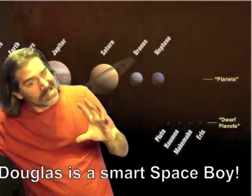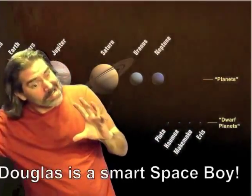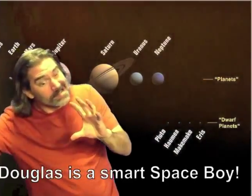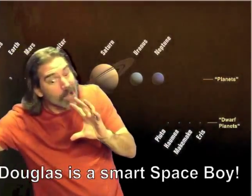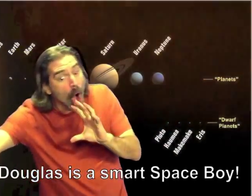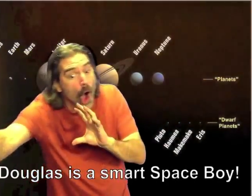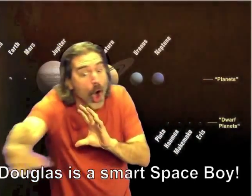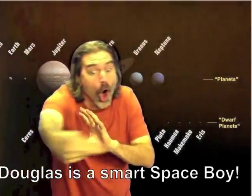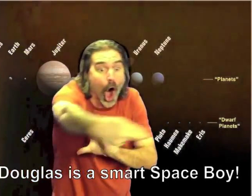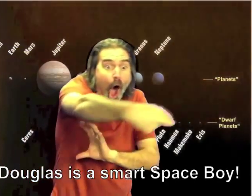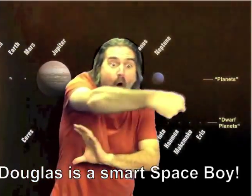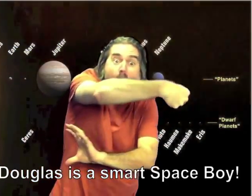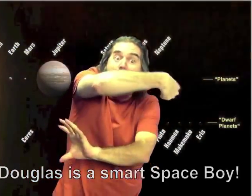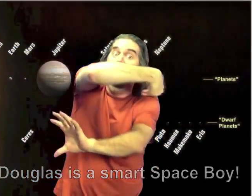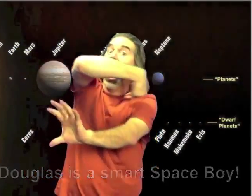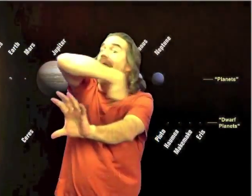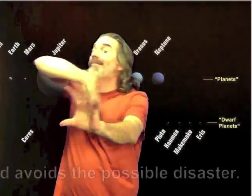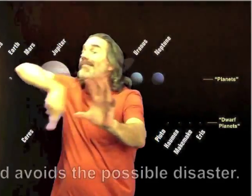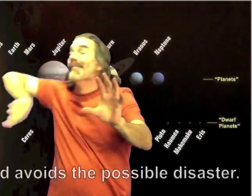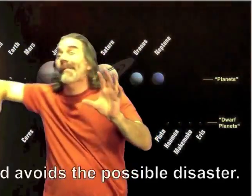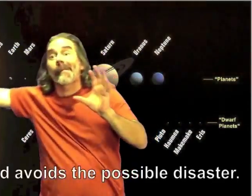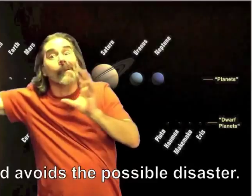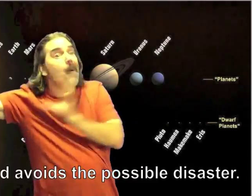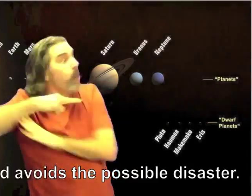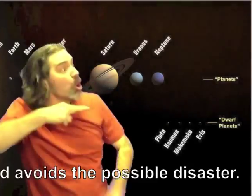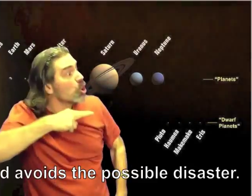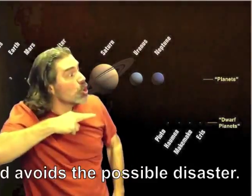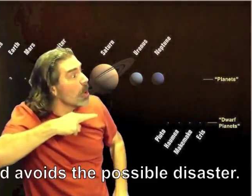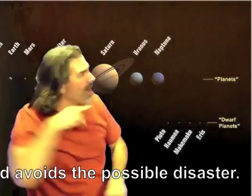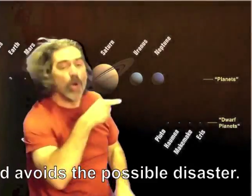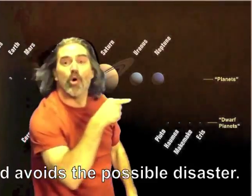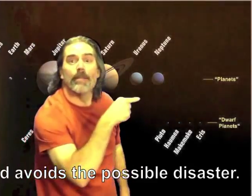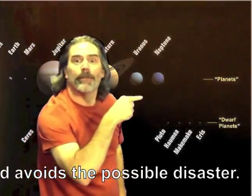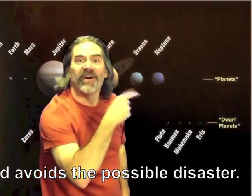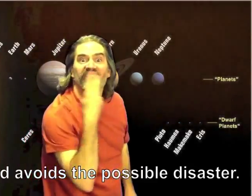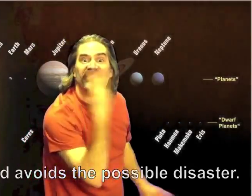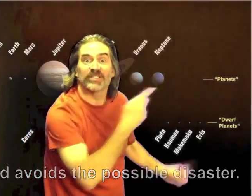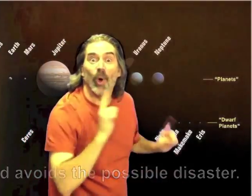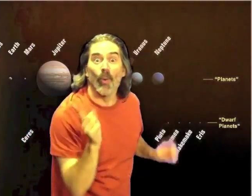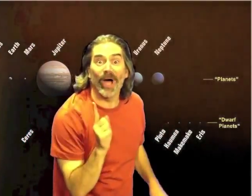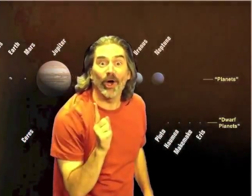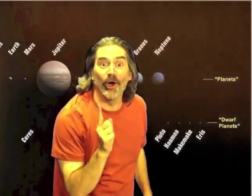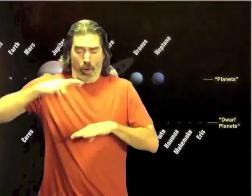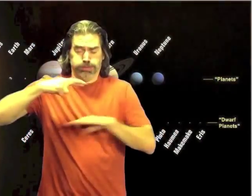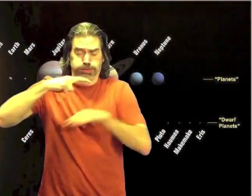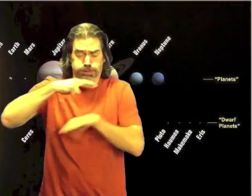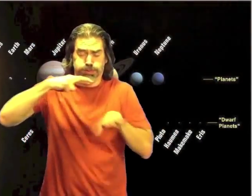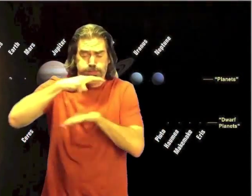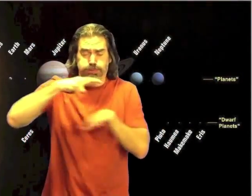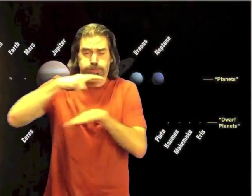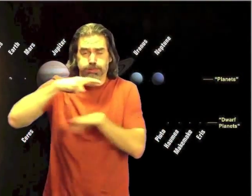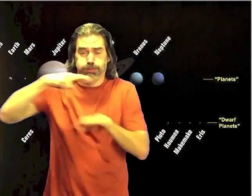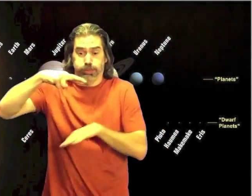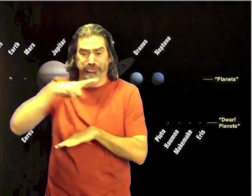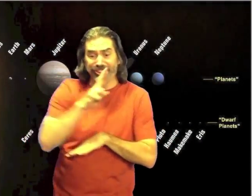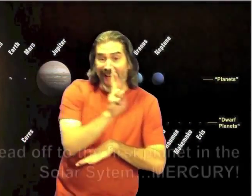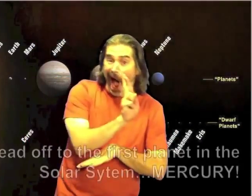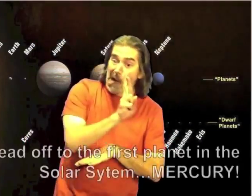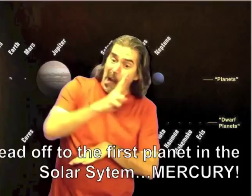The Space Boy Douglas is a smart boy, and he avoids a disaster, and they head off to the first planet in